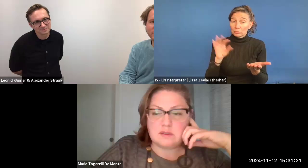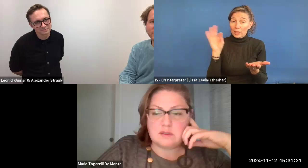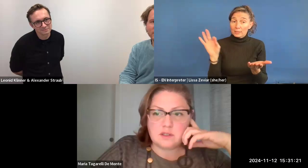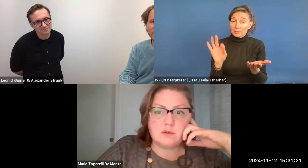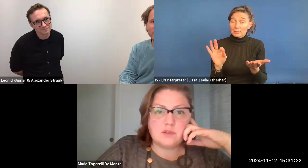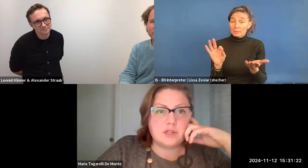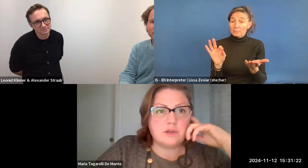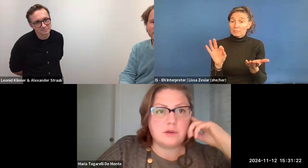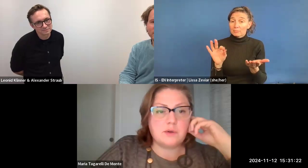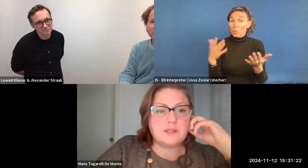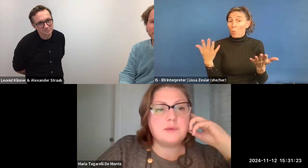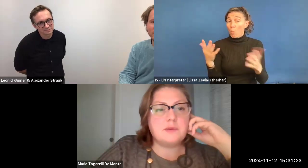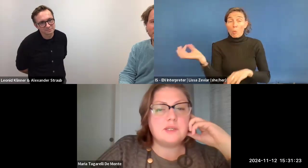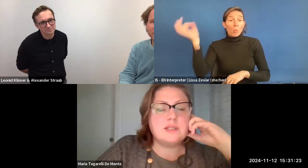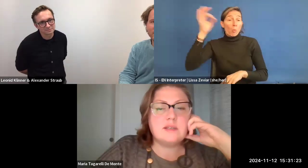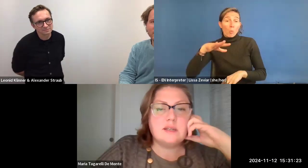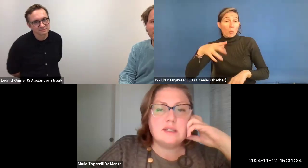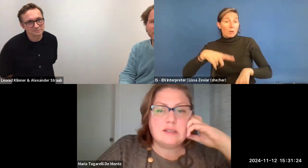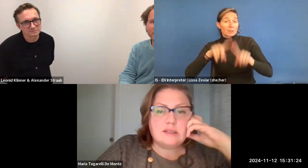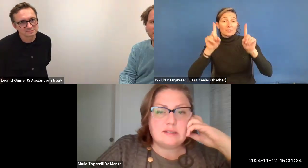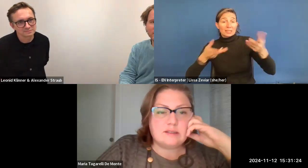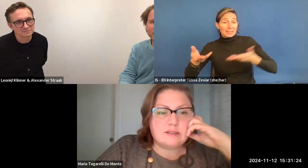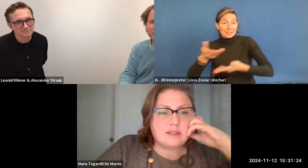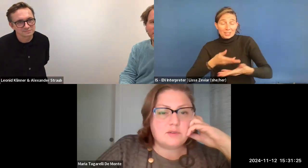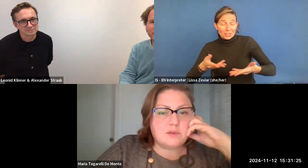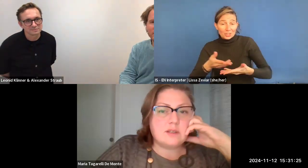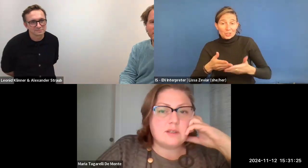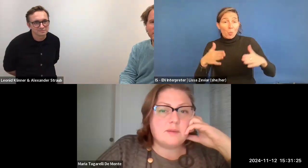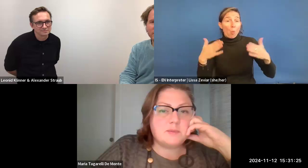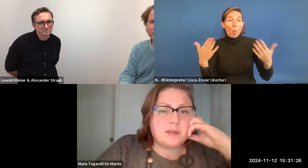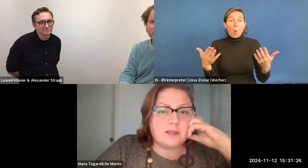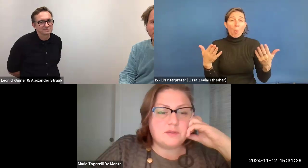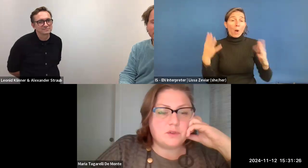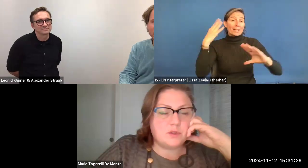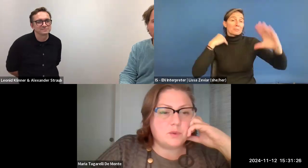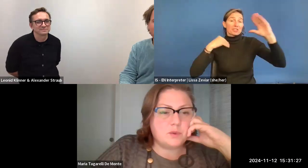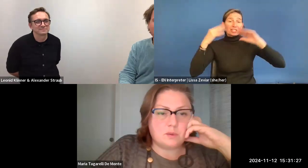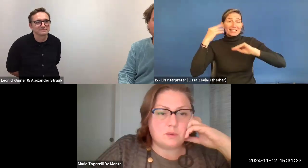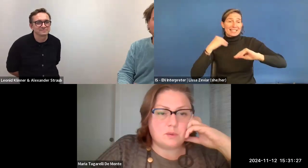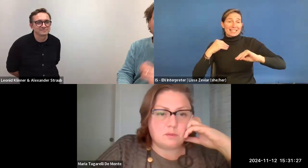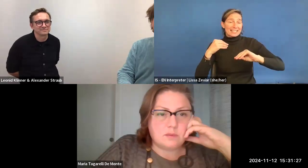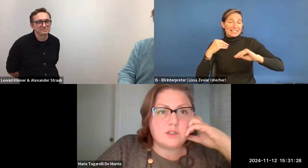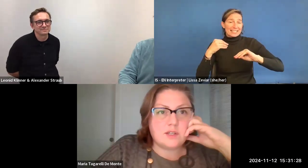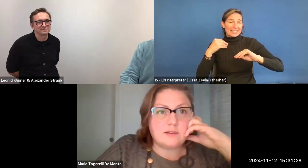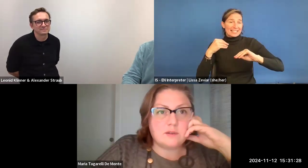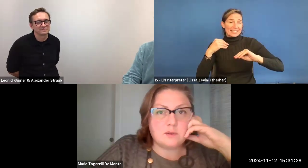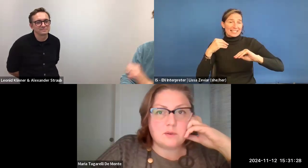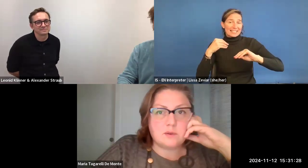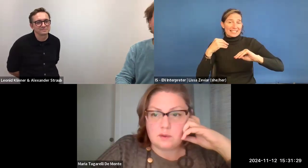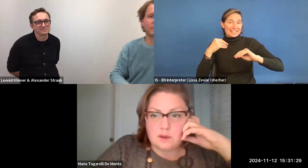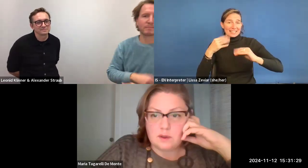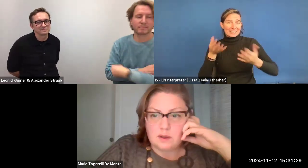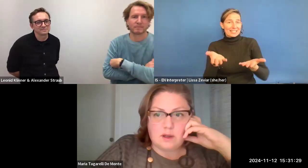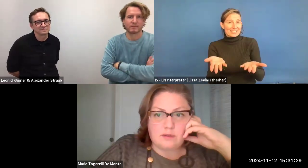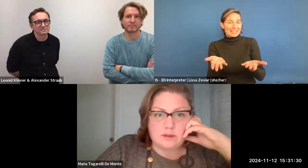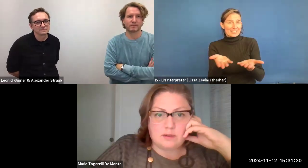or discussion or share their own experience. This is an extra time space for you to take the chance